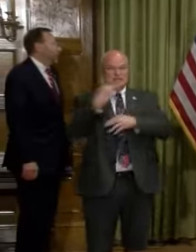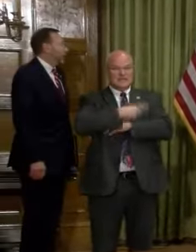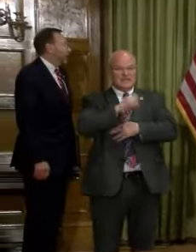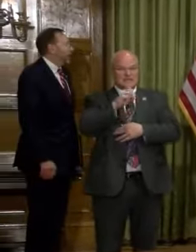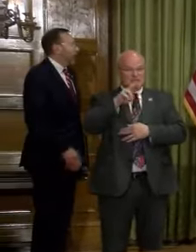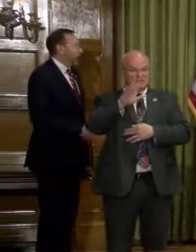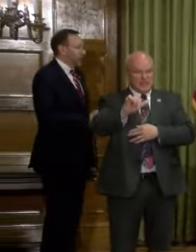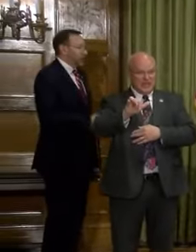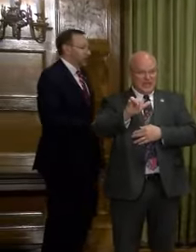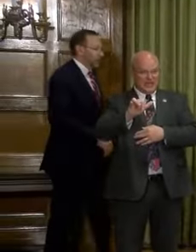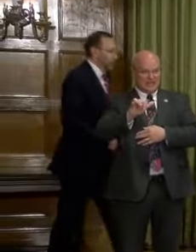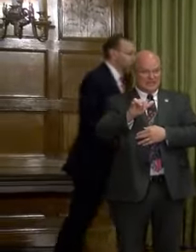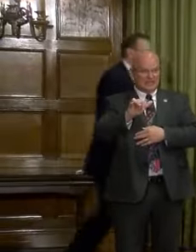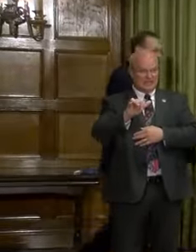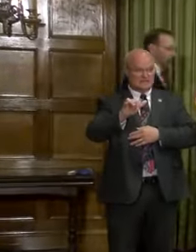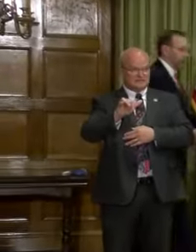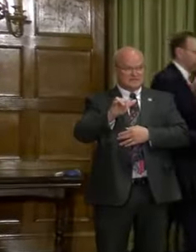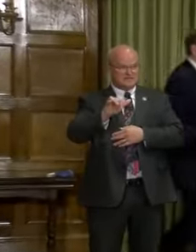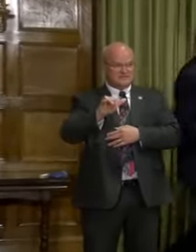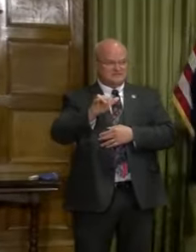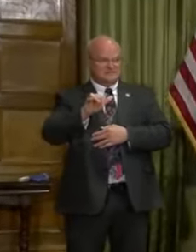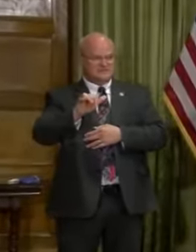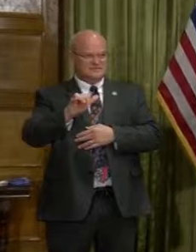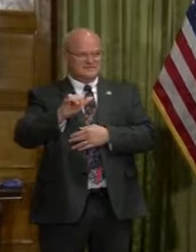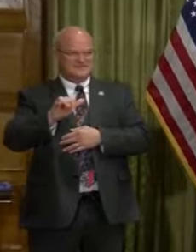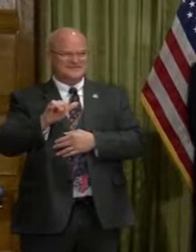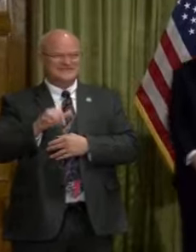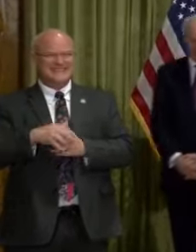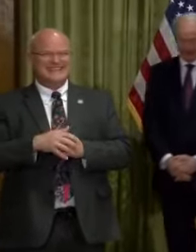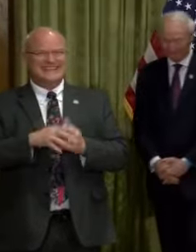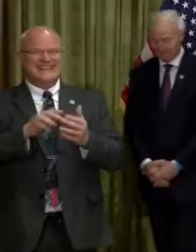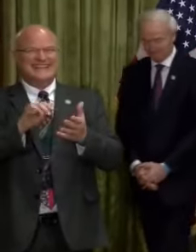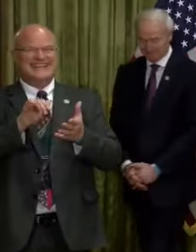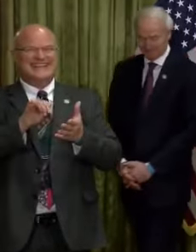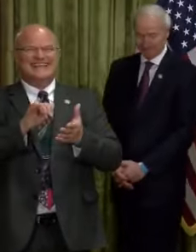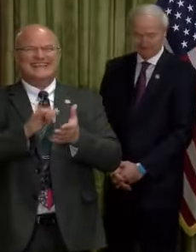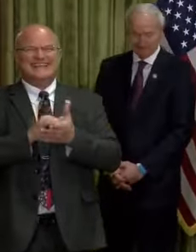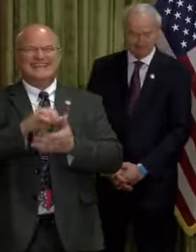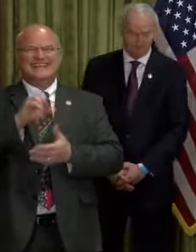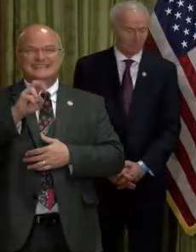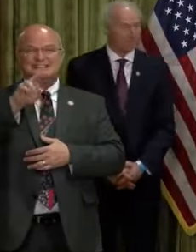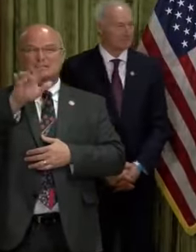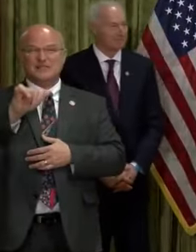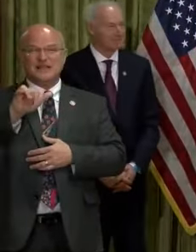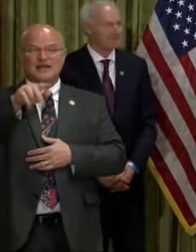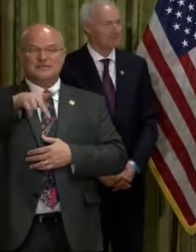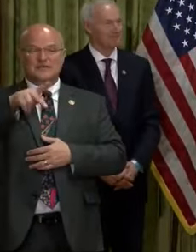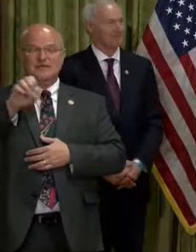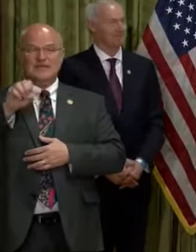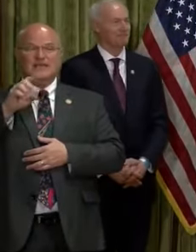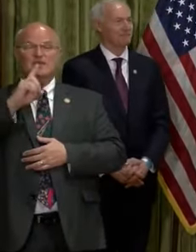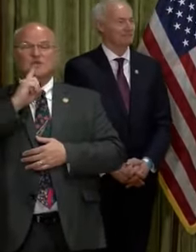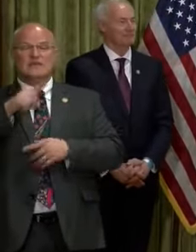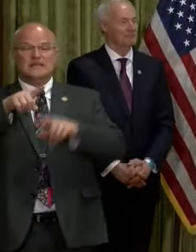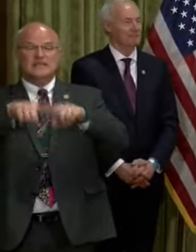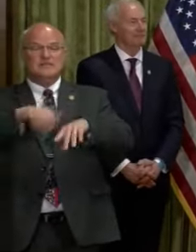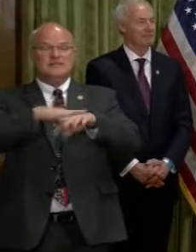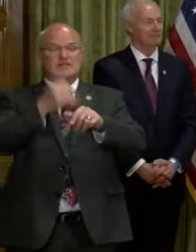supply PPE? You better answer that, Right. Dr. Smith. The supply of PPE is really facility